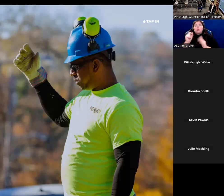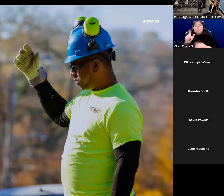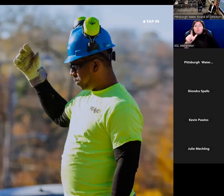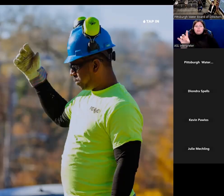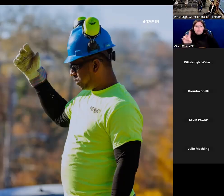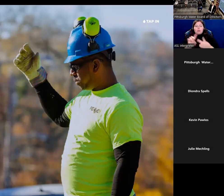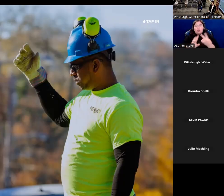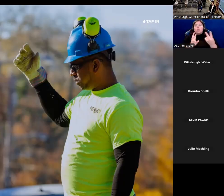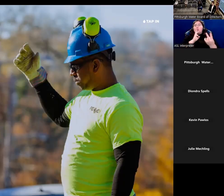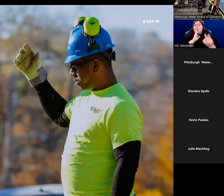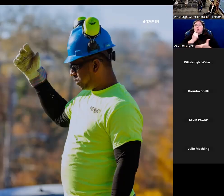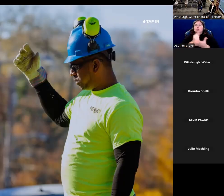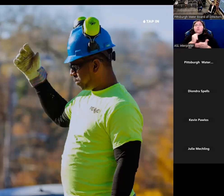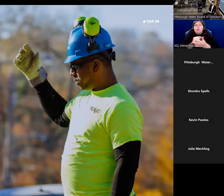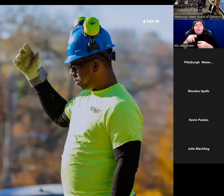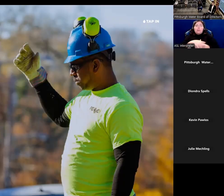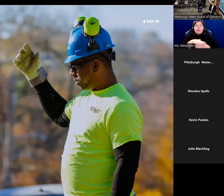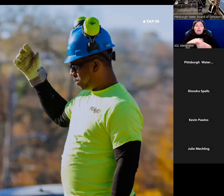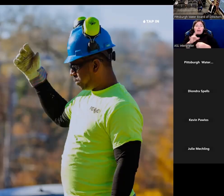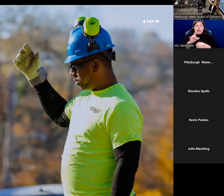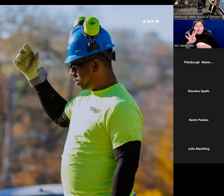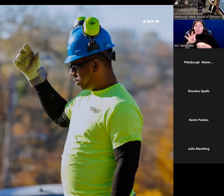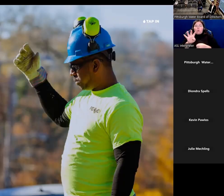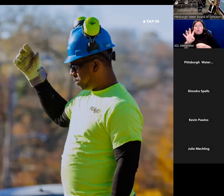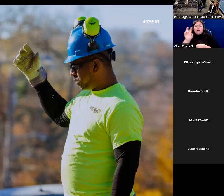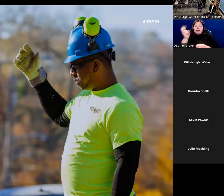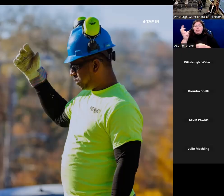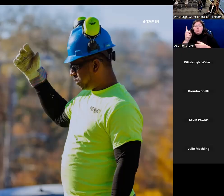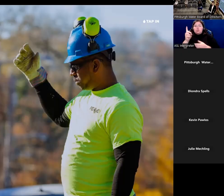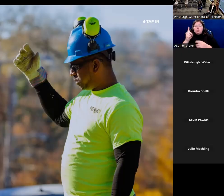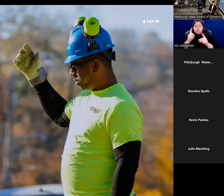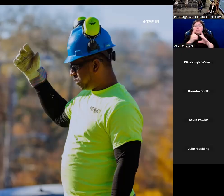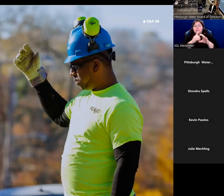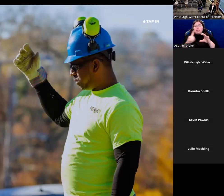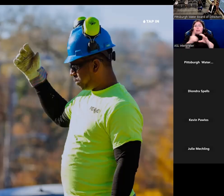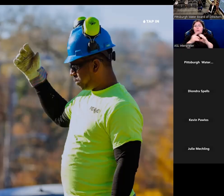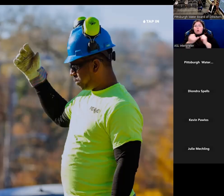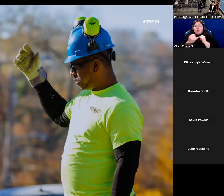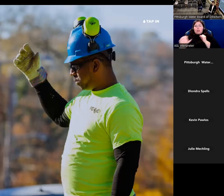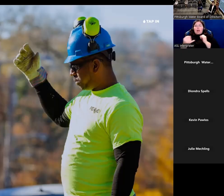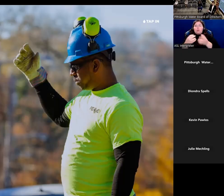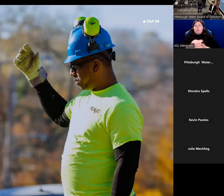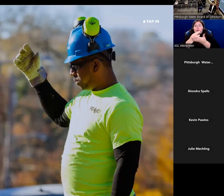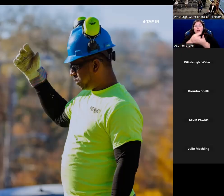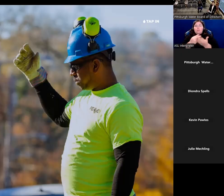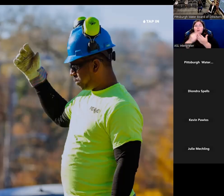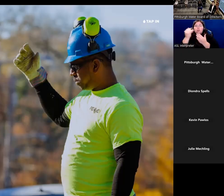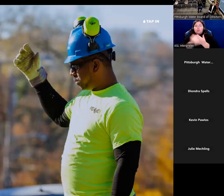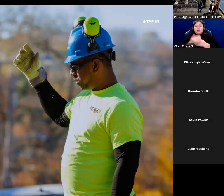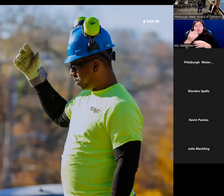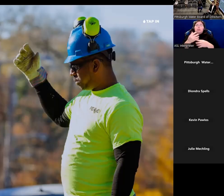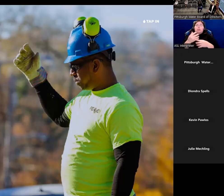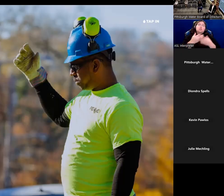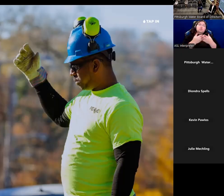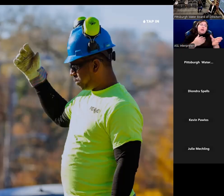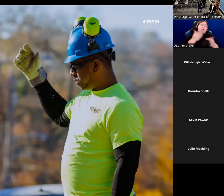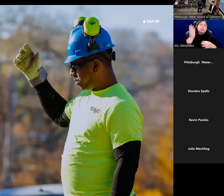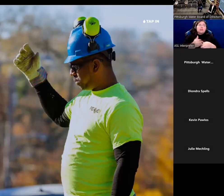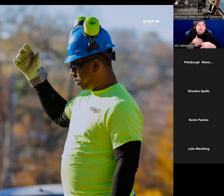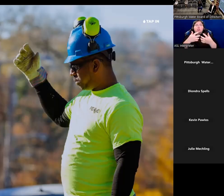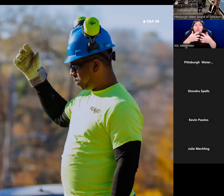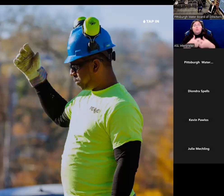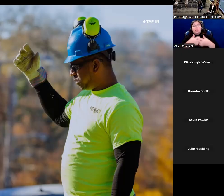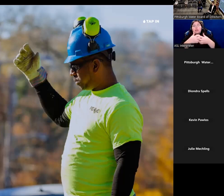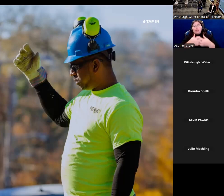plant 84-inch diameter line rehabilitation project, general/mechanical and separate electrical contracts. Bids are due